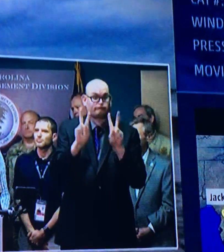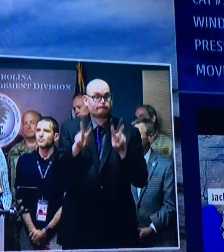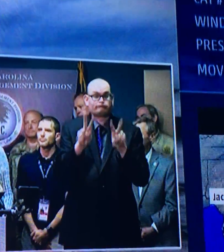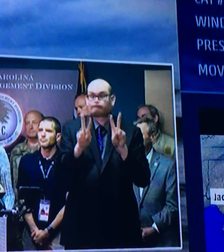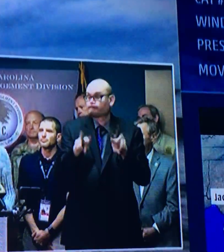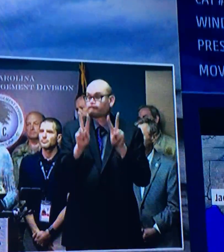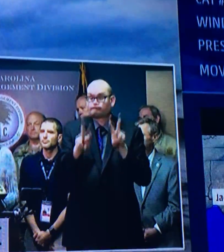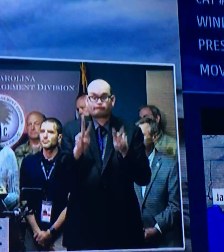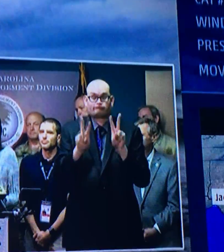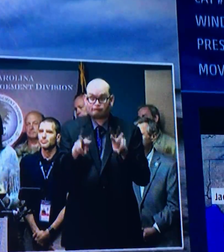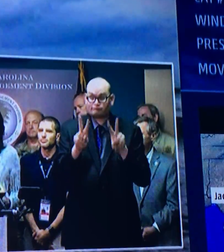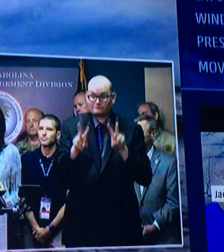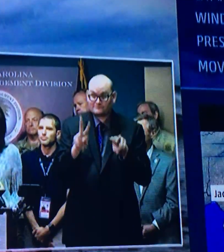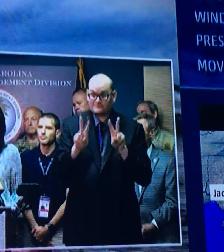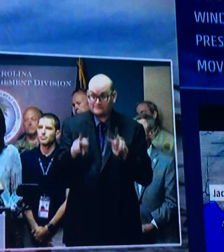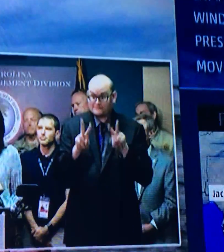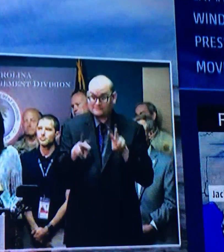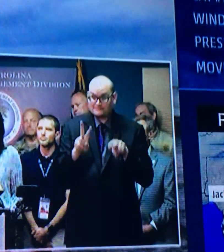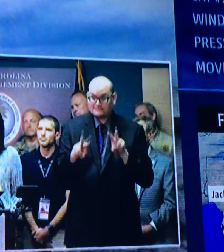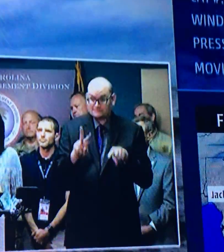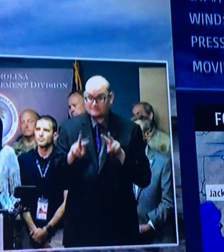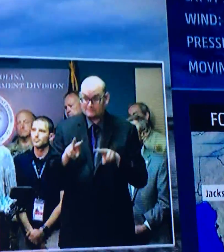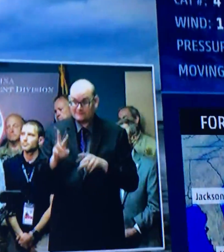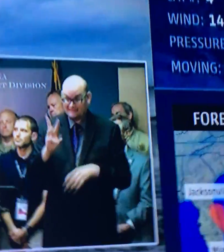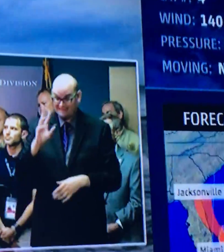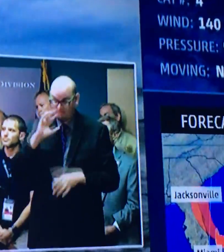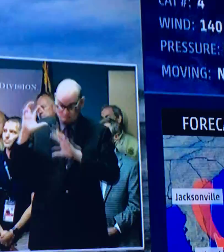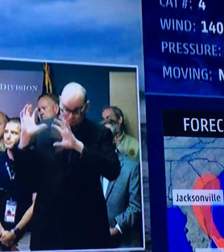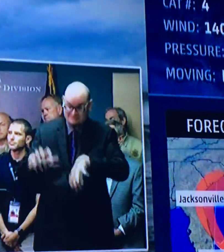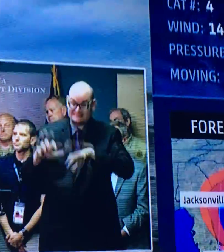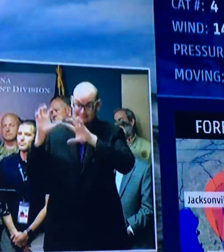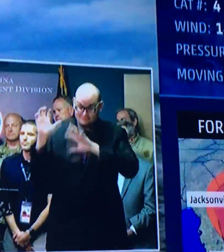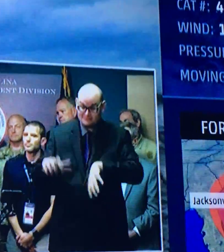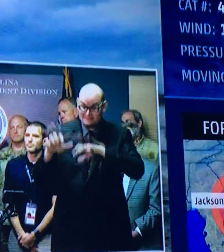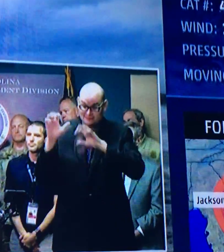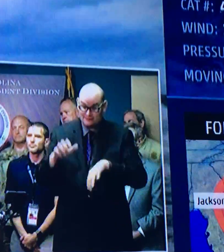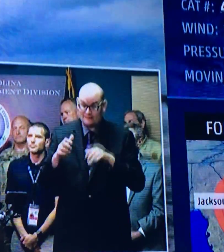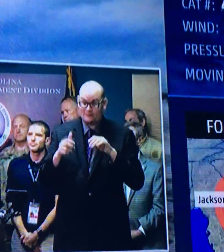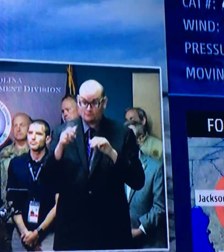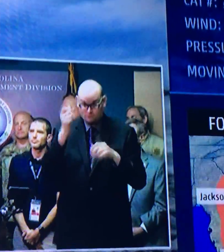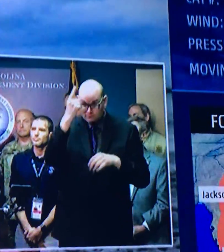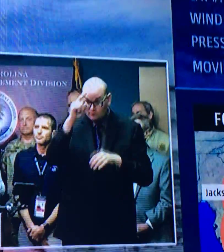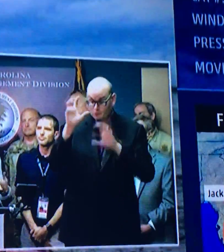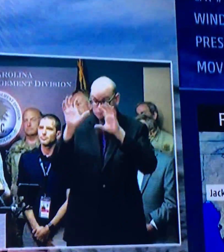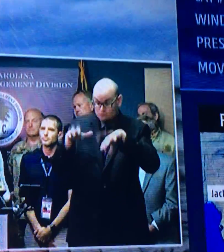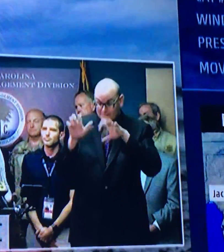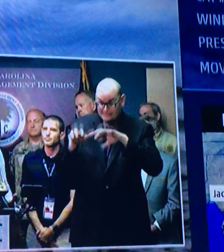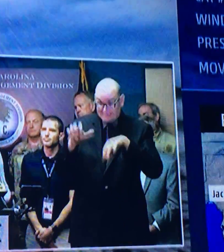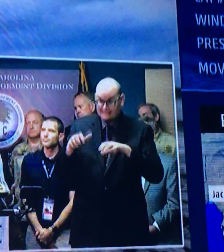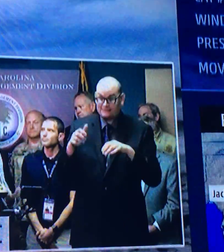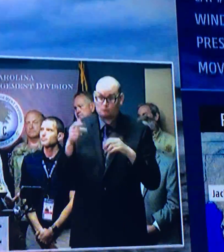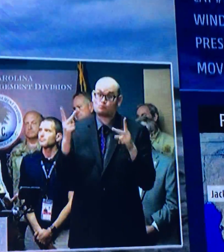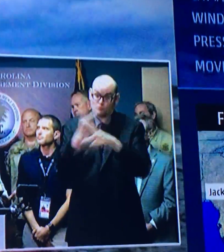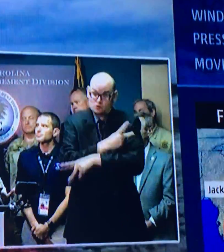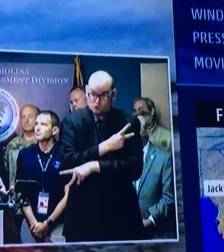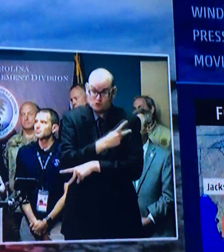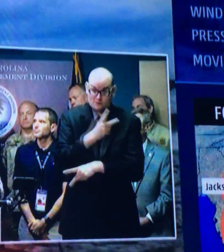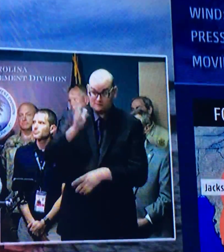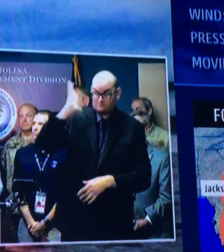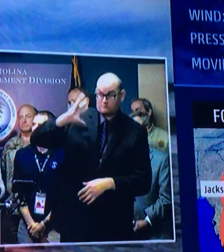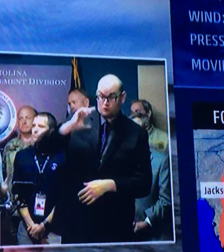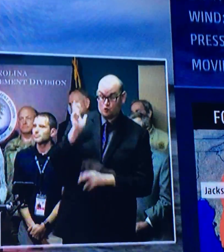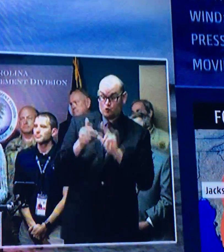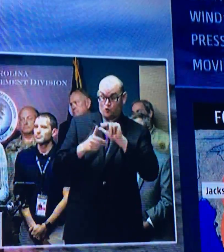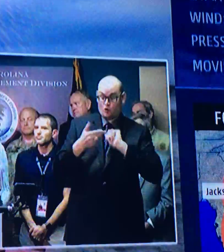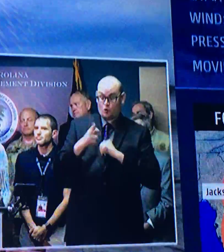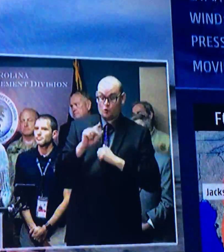it's a problem. And when you're looking at the tropical winds that are coming in, the rainfall that we could have, if it slows down considerably more